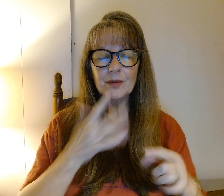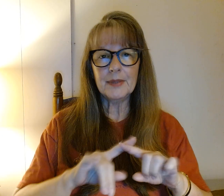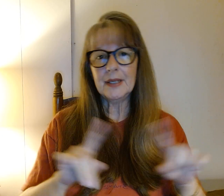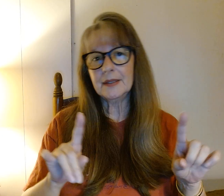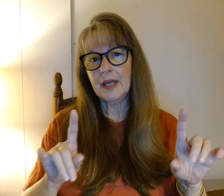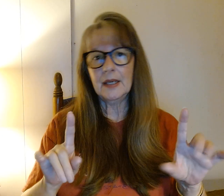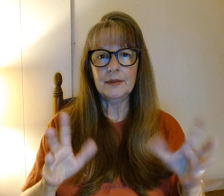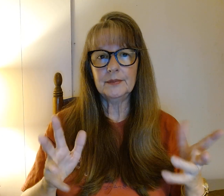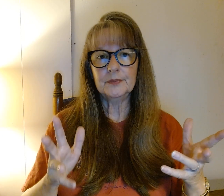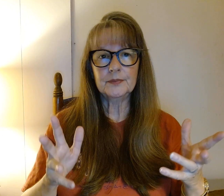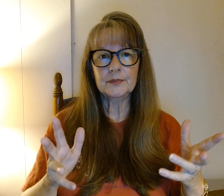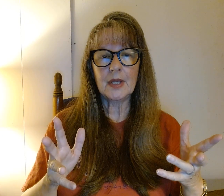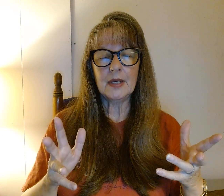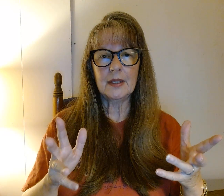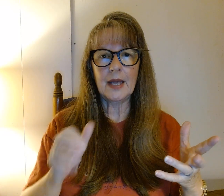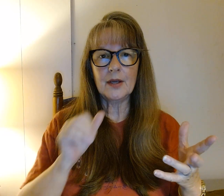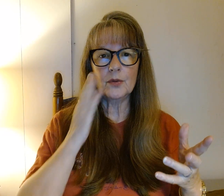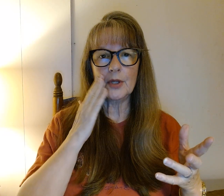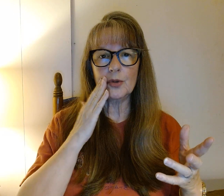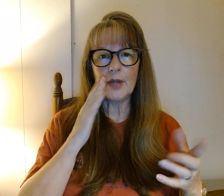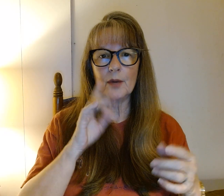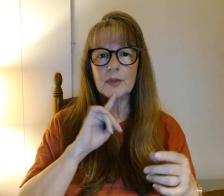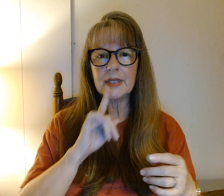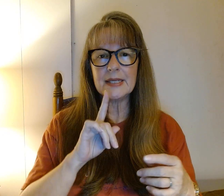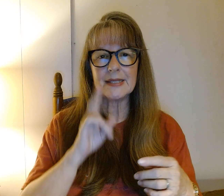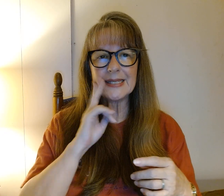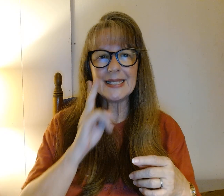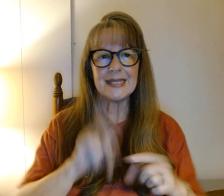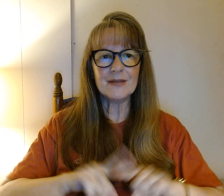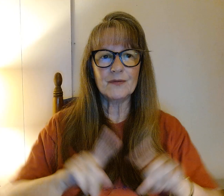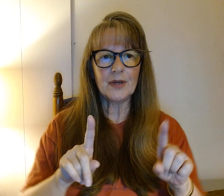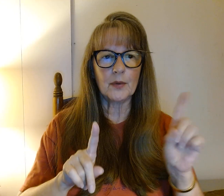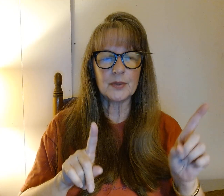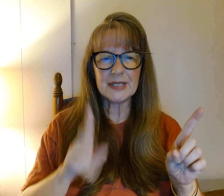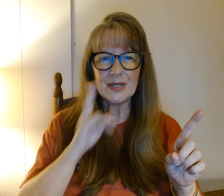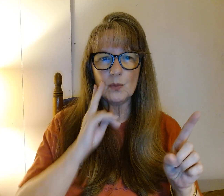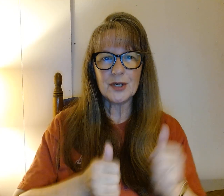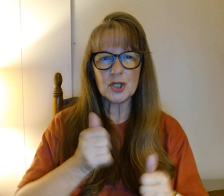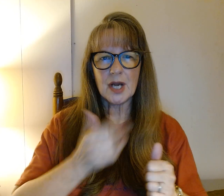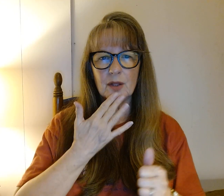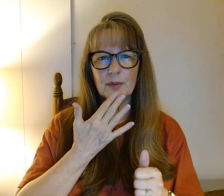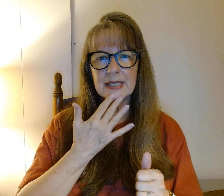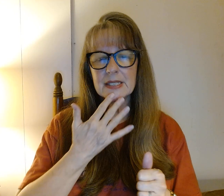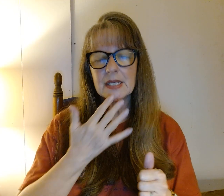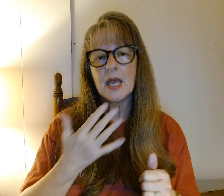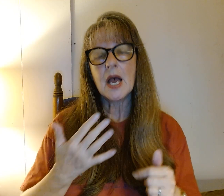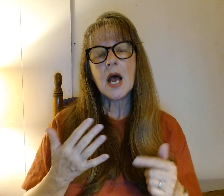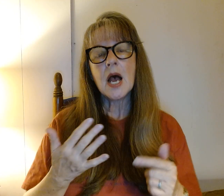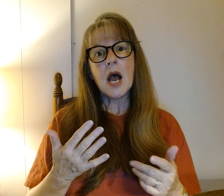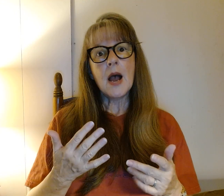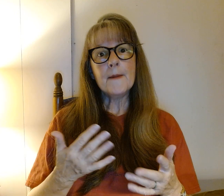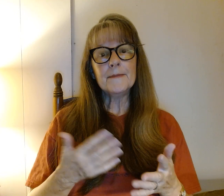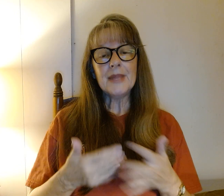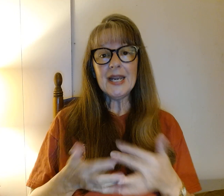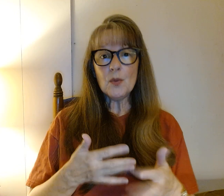but I know that you can't really see the different or see which color it is. Anyway, so